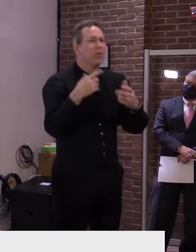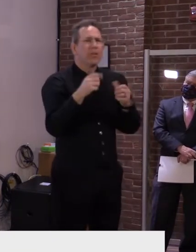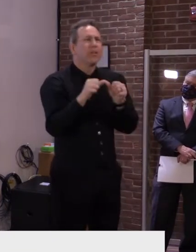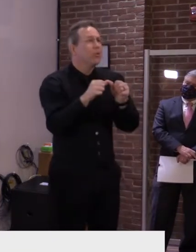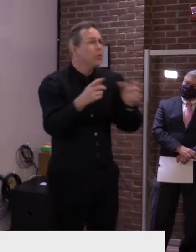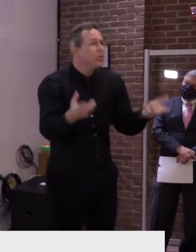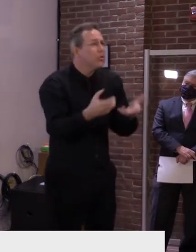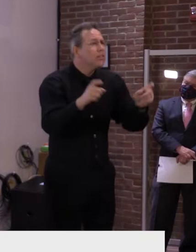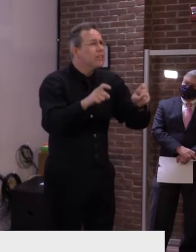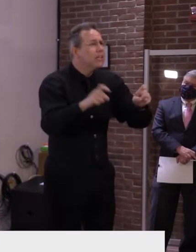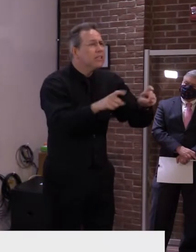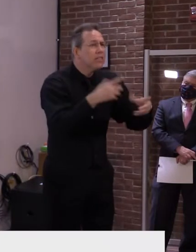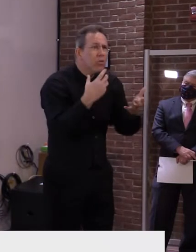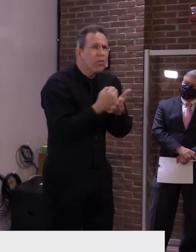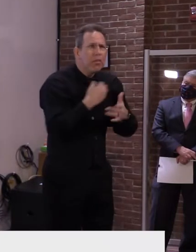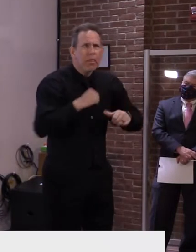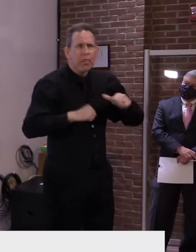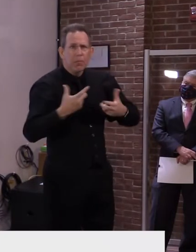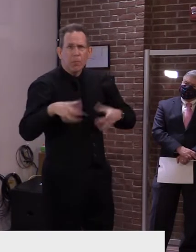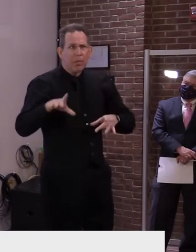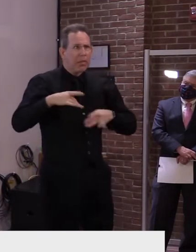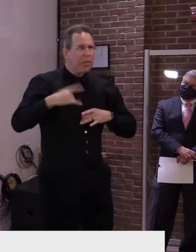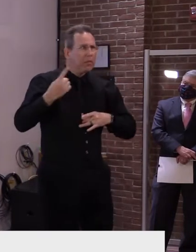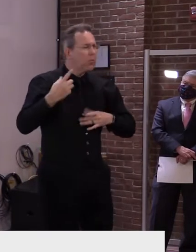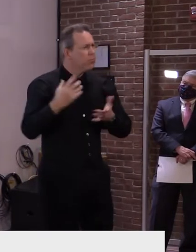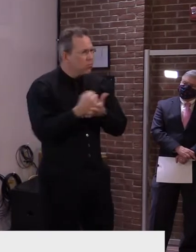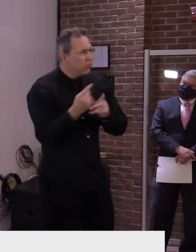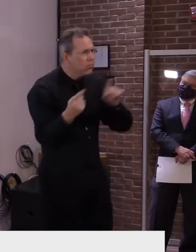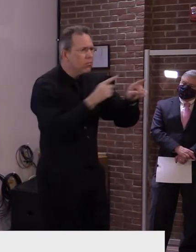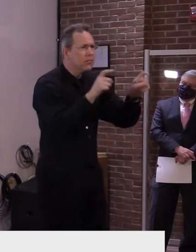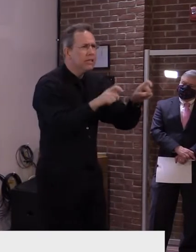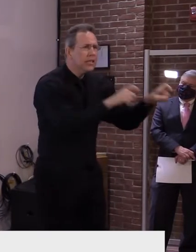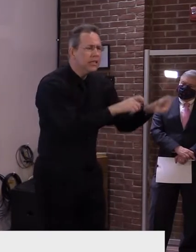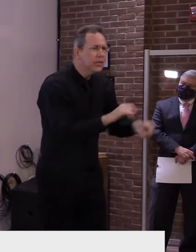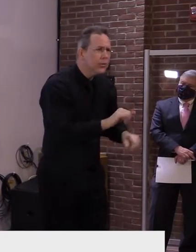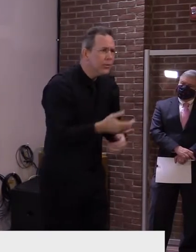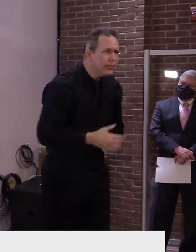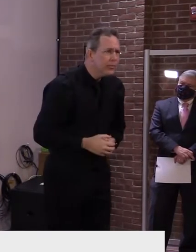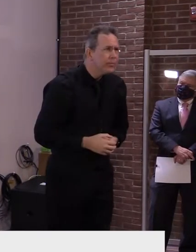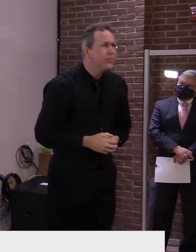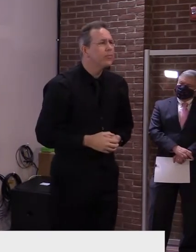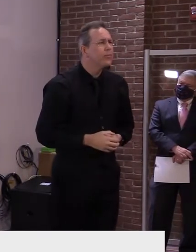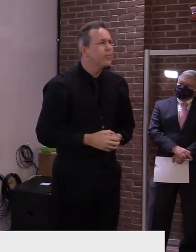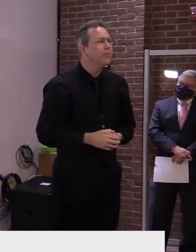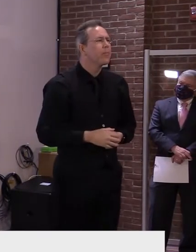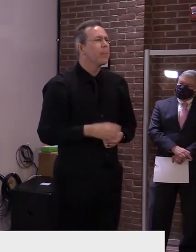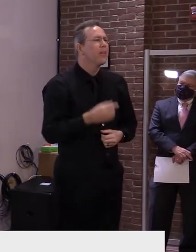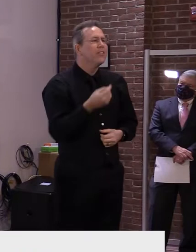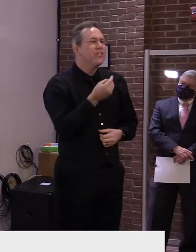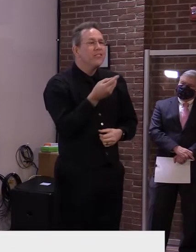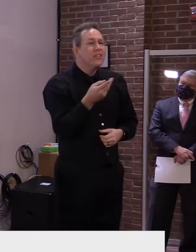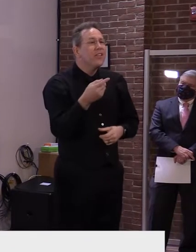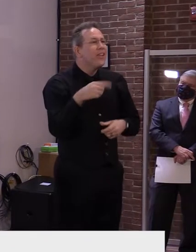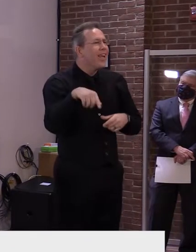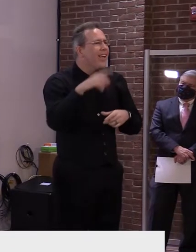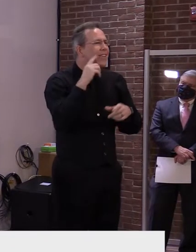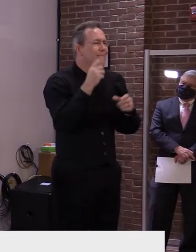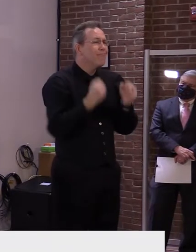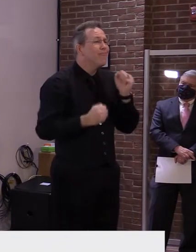tracks. While we're in the last few laps of this race, we've got to remember, we're still in the